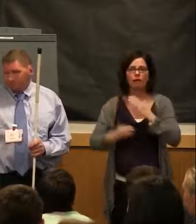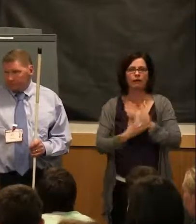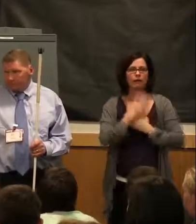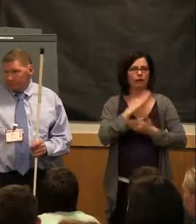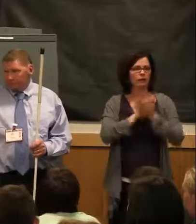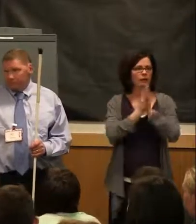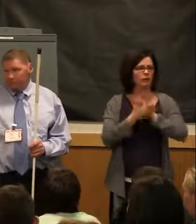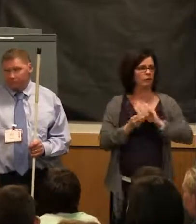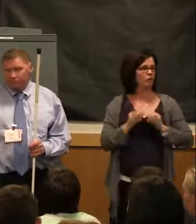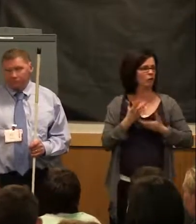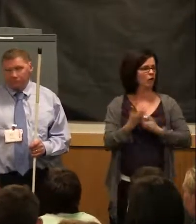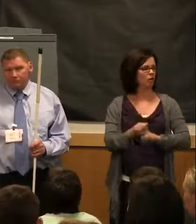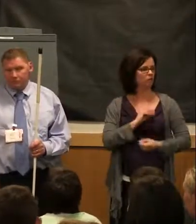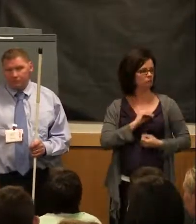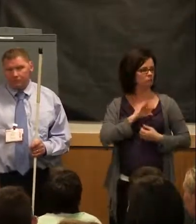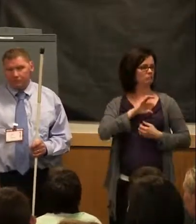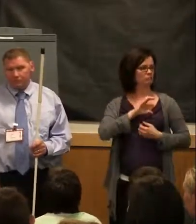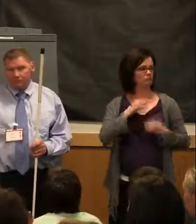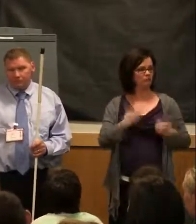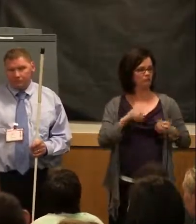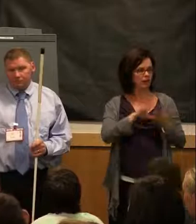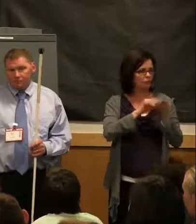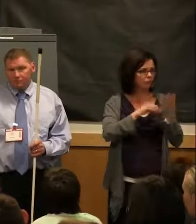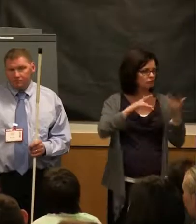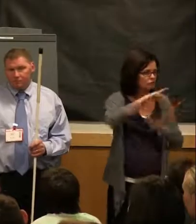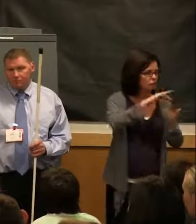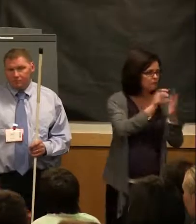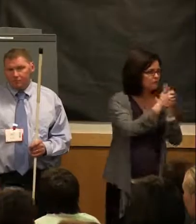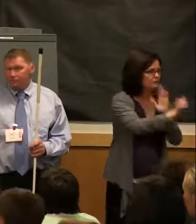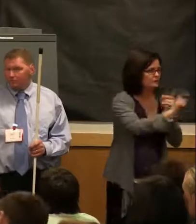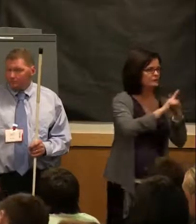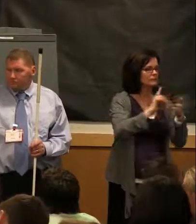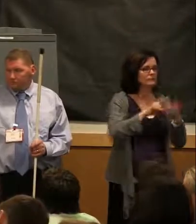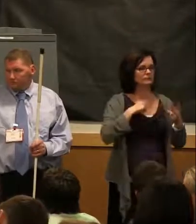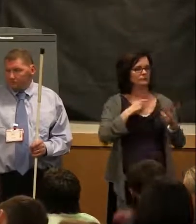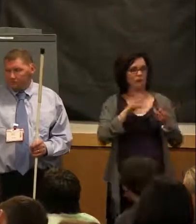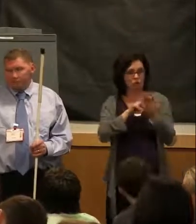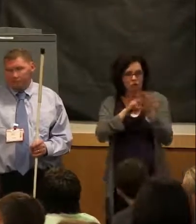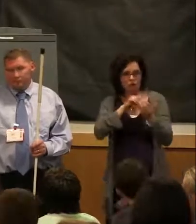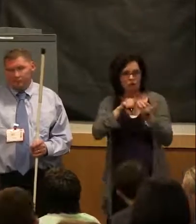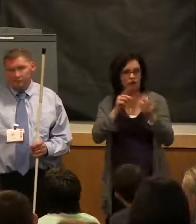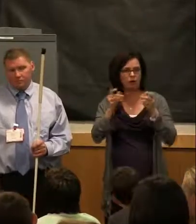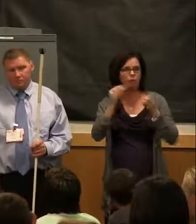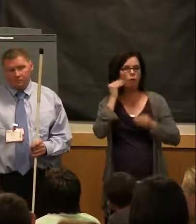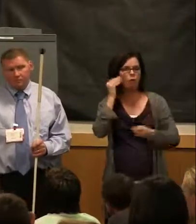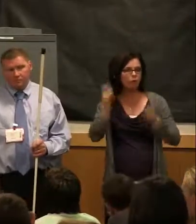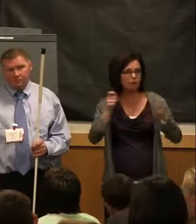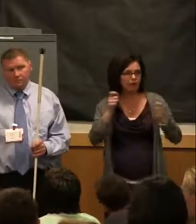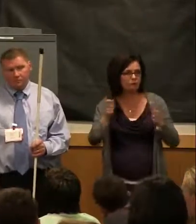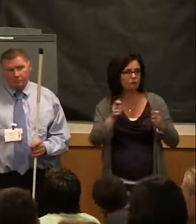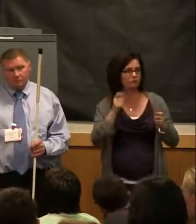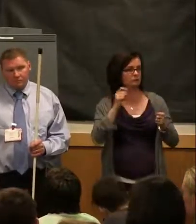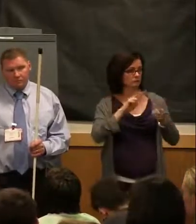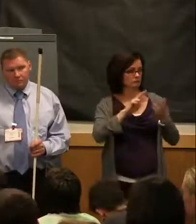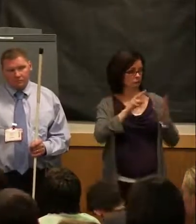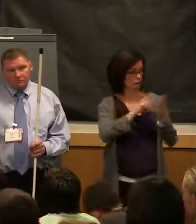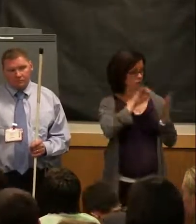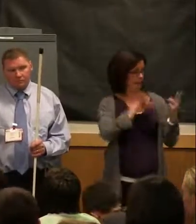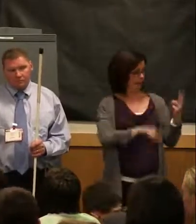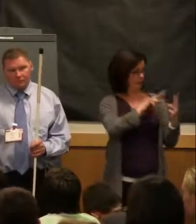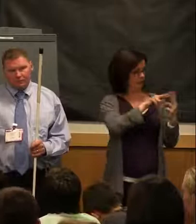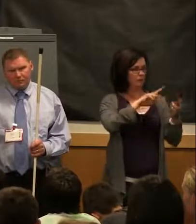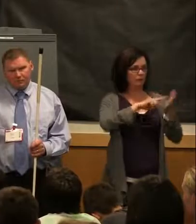travel skills and a lot more about home management so that I could live and work on my own.